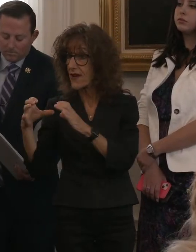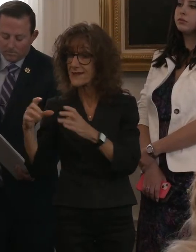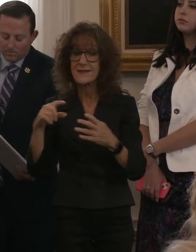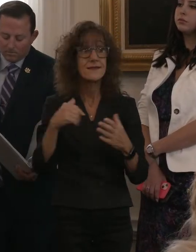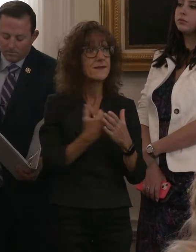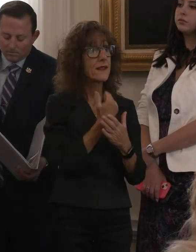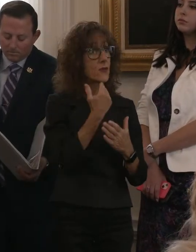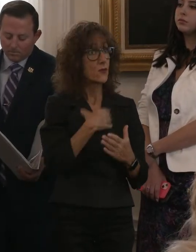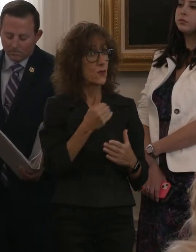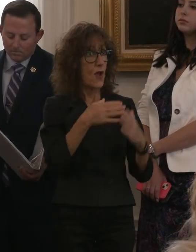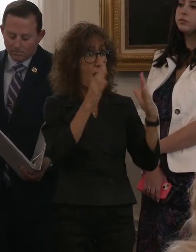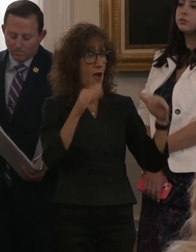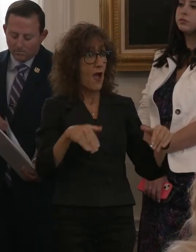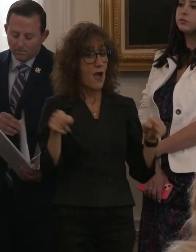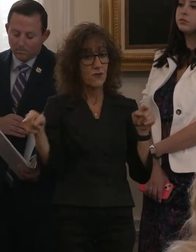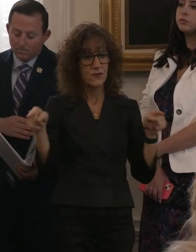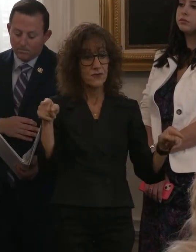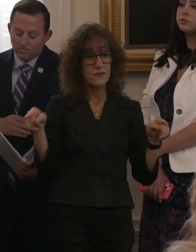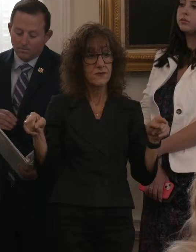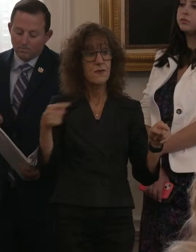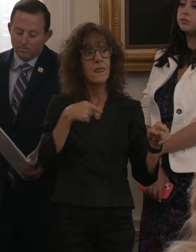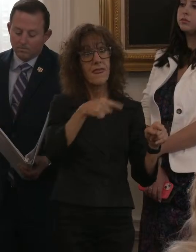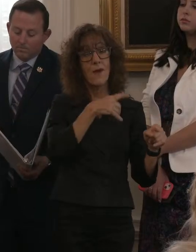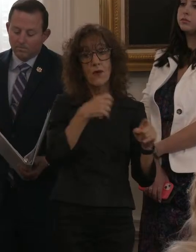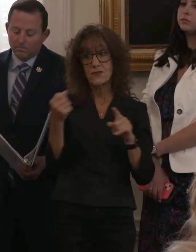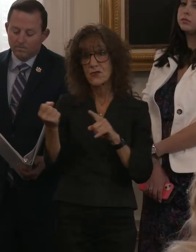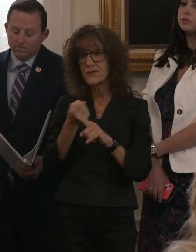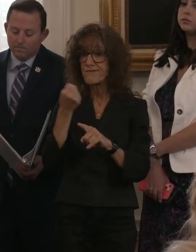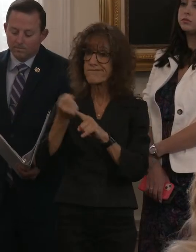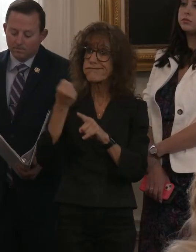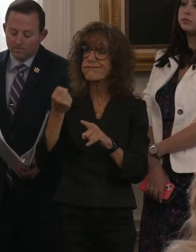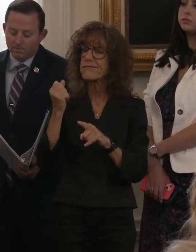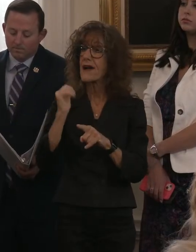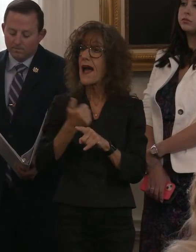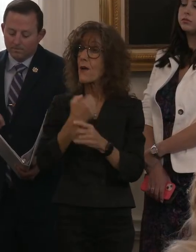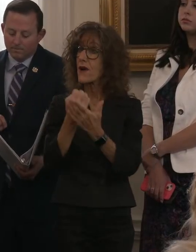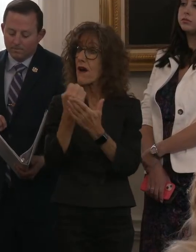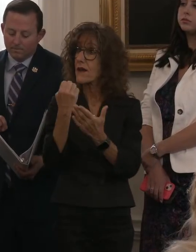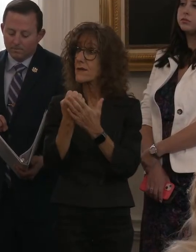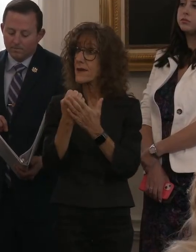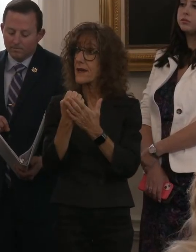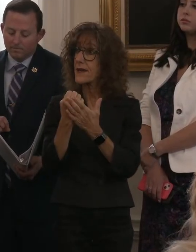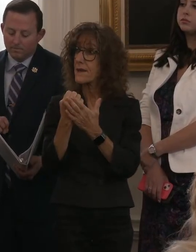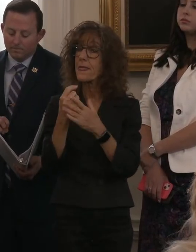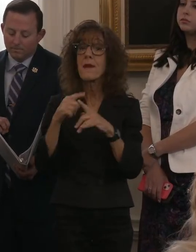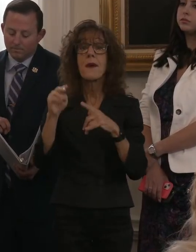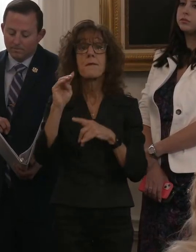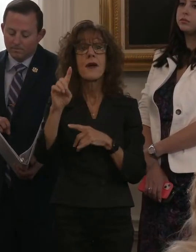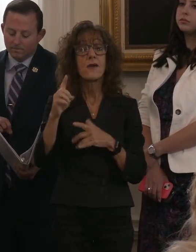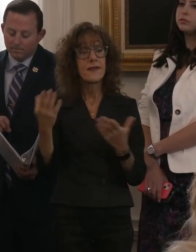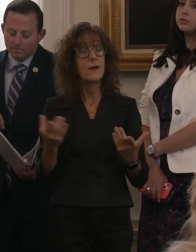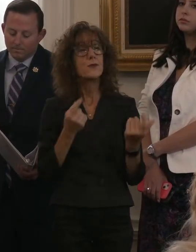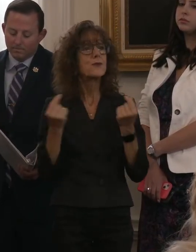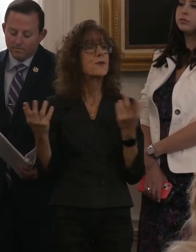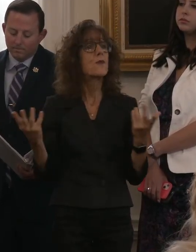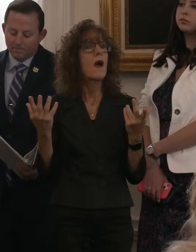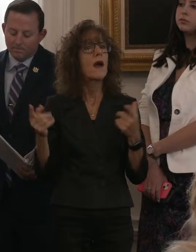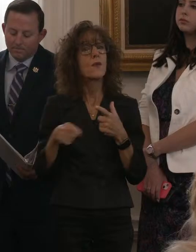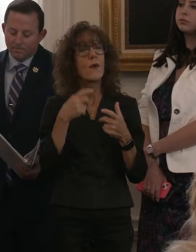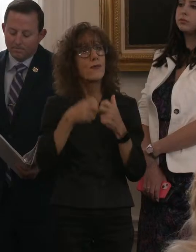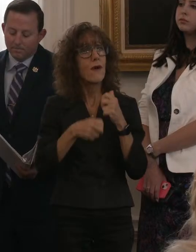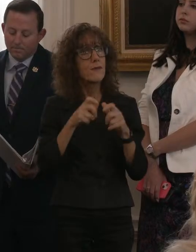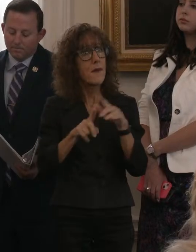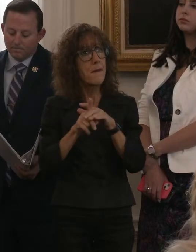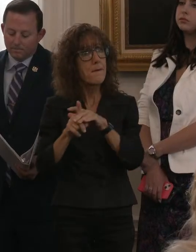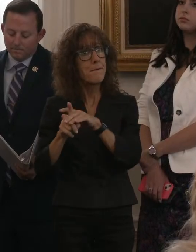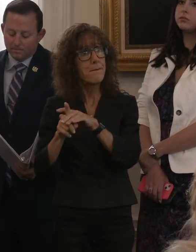House that is determined to attack our economy. But in Maryland, we do what we always do when the chips are down. We